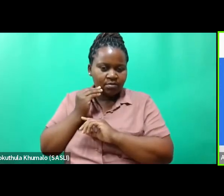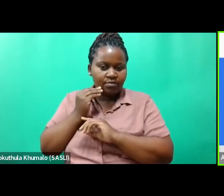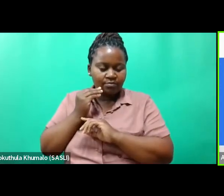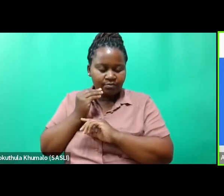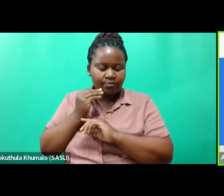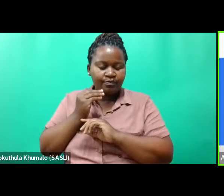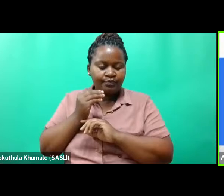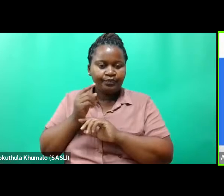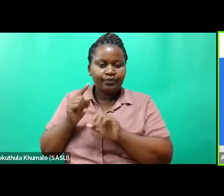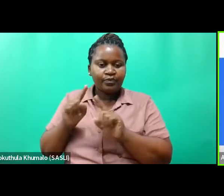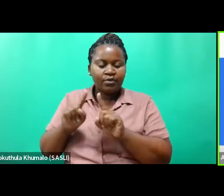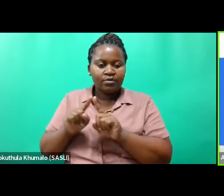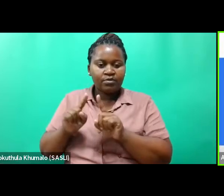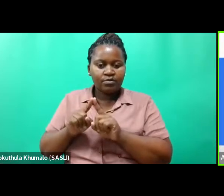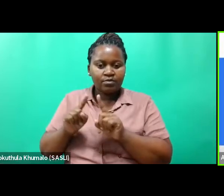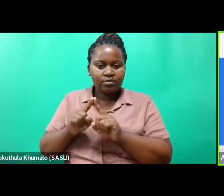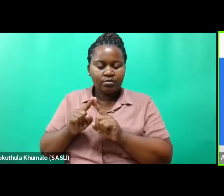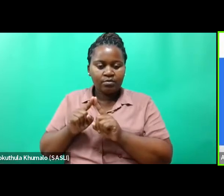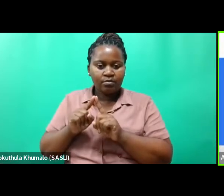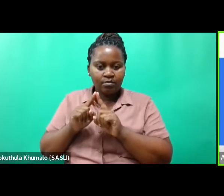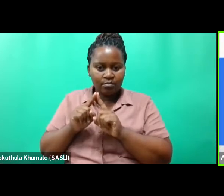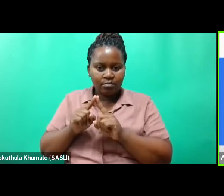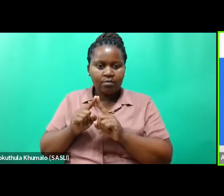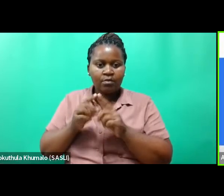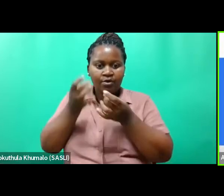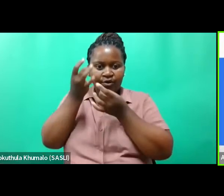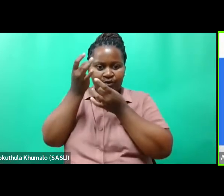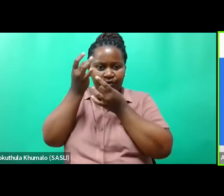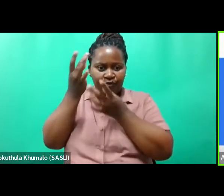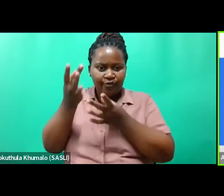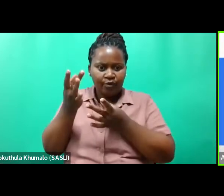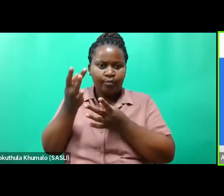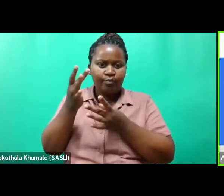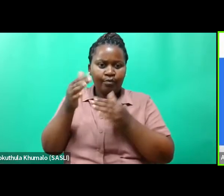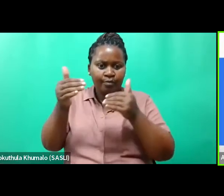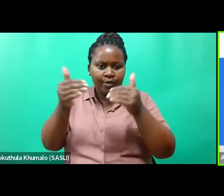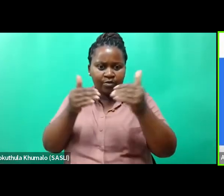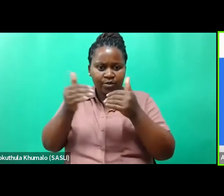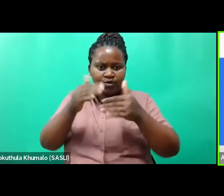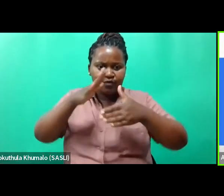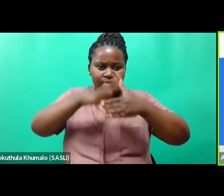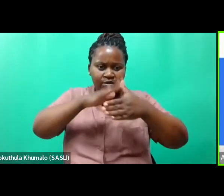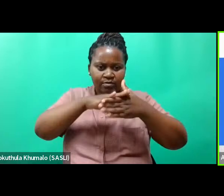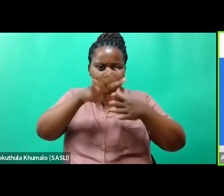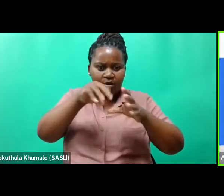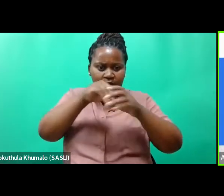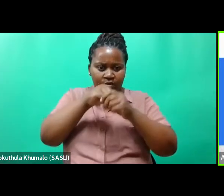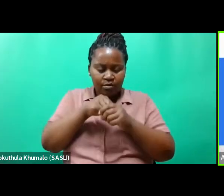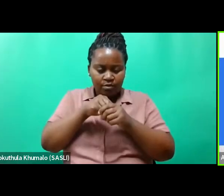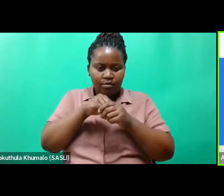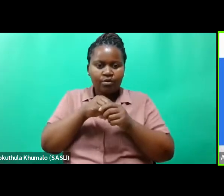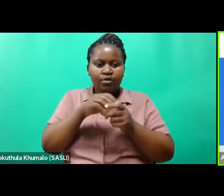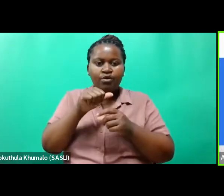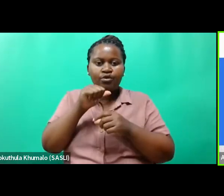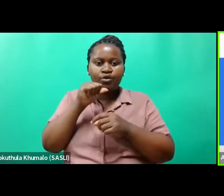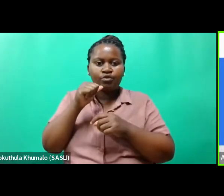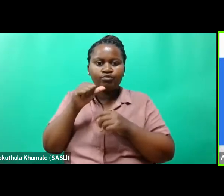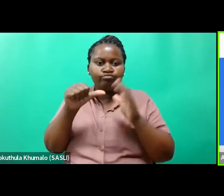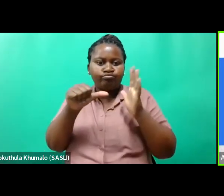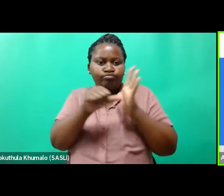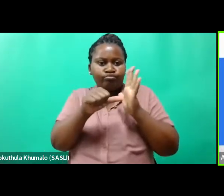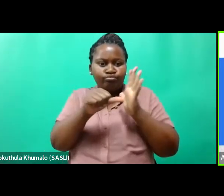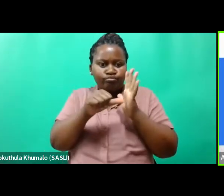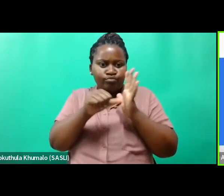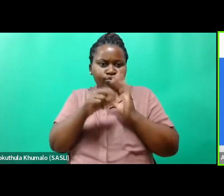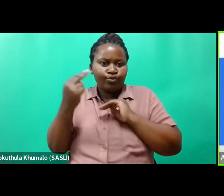also inform the management of reasonable accommodations, which is not only pertinent for deaf learners in